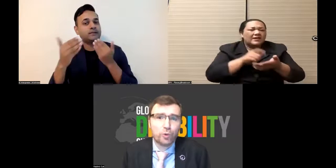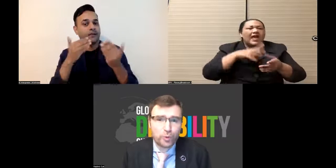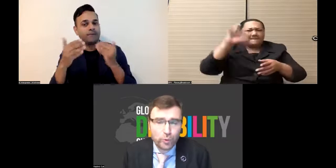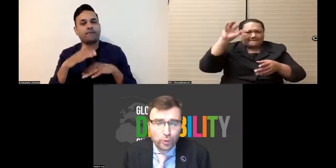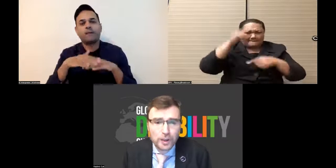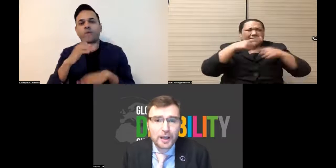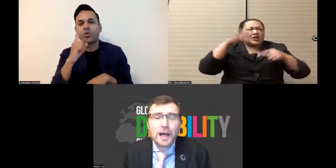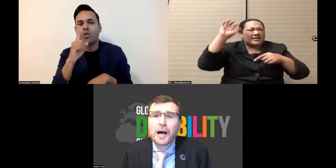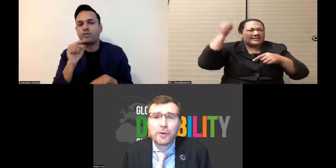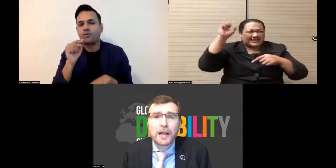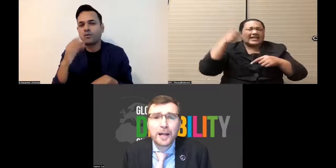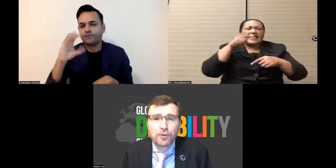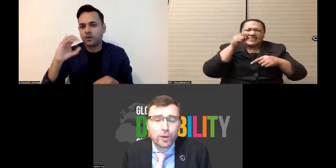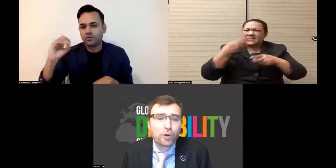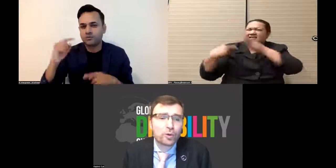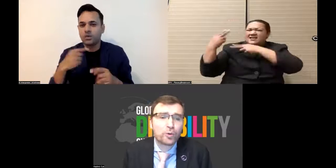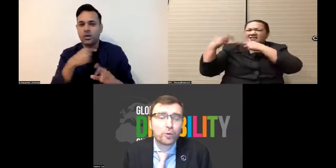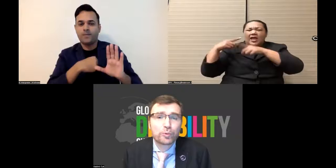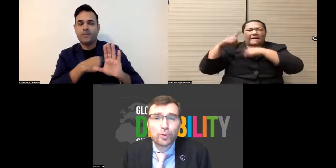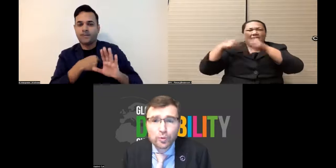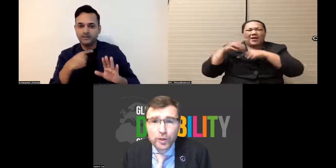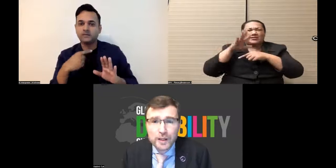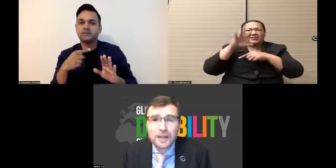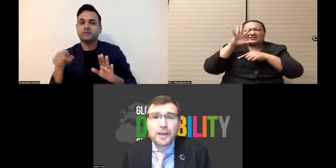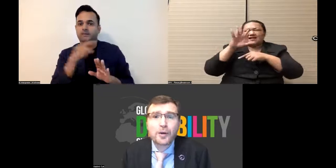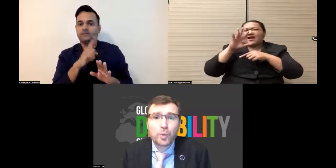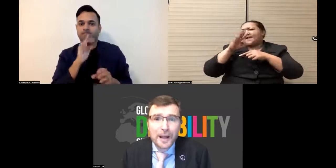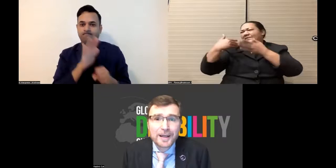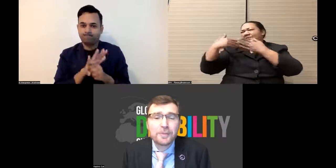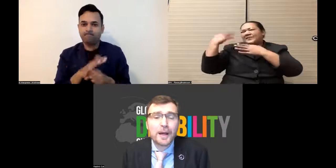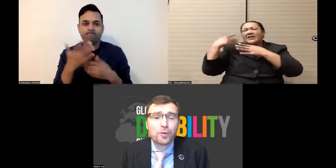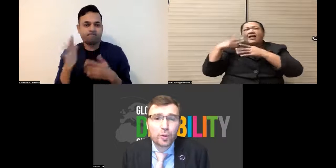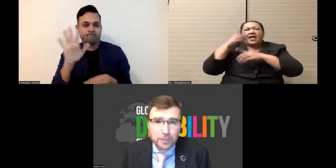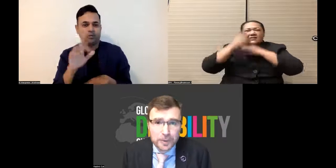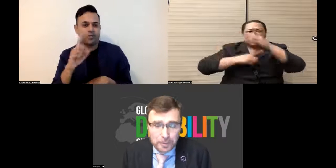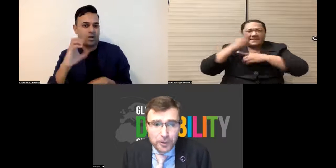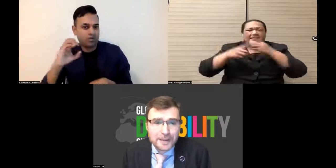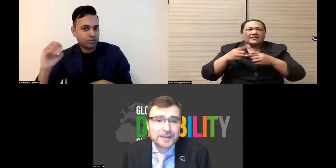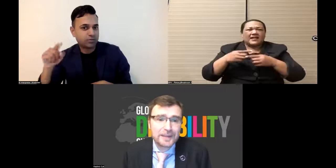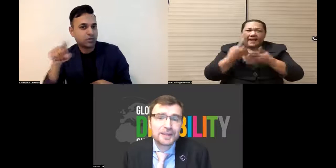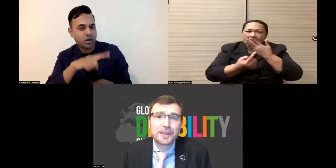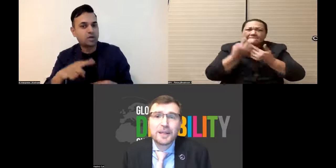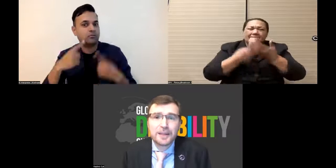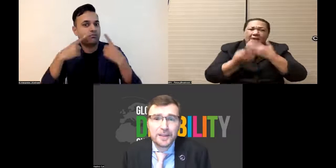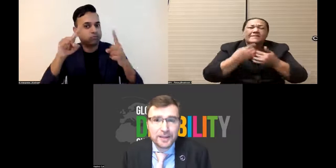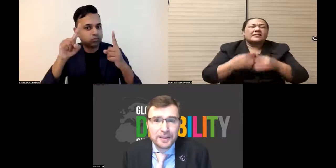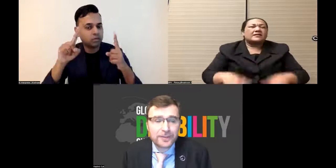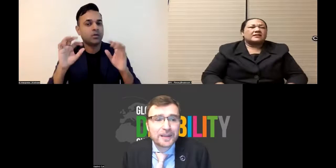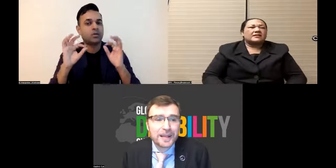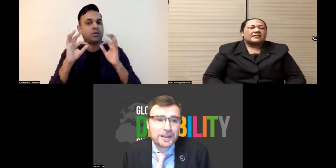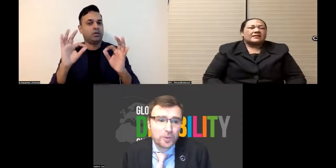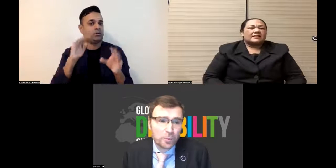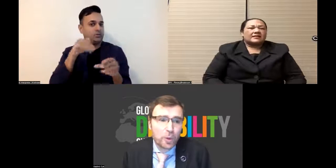sharing today. I really call you to really welcome and to embrace